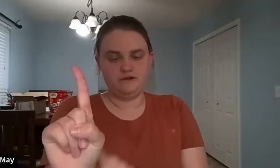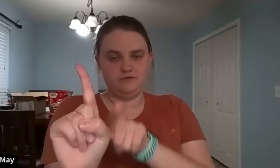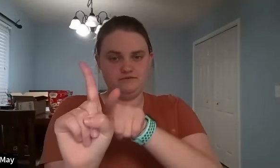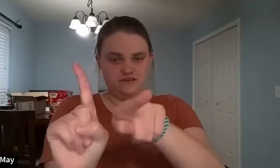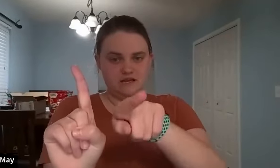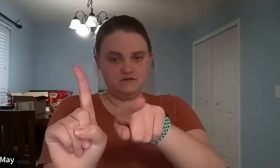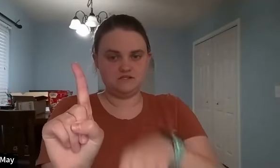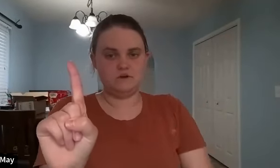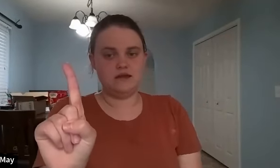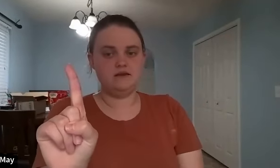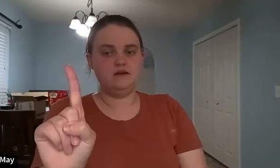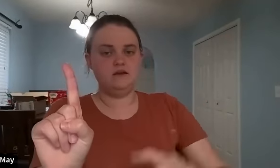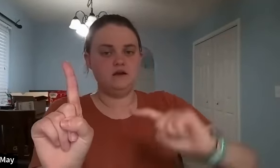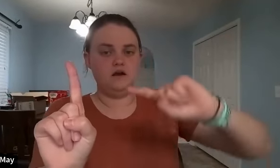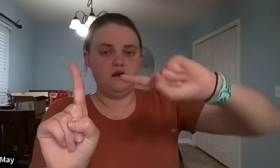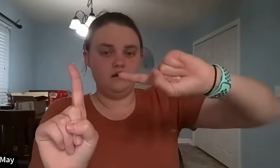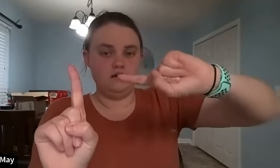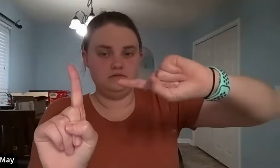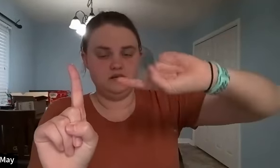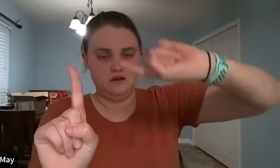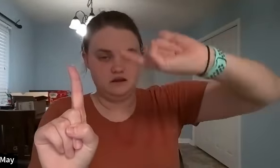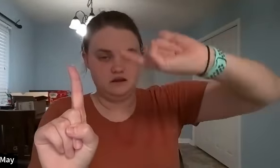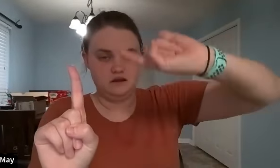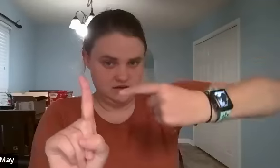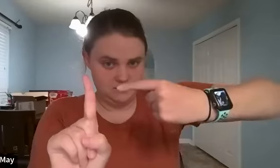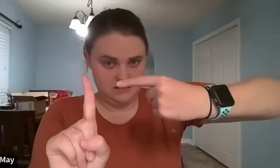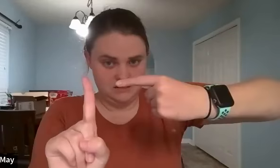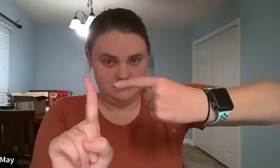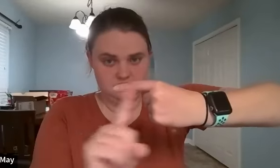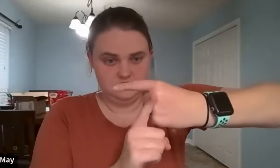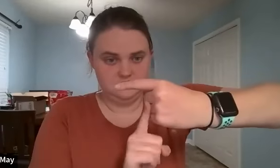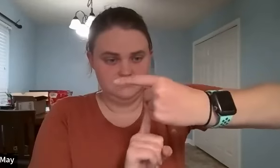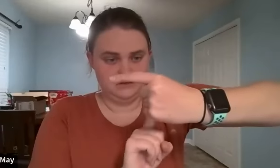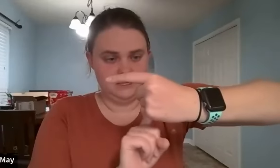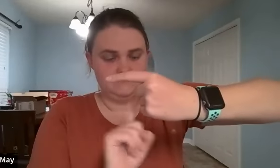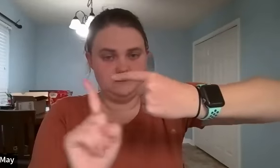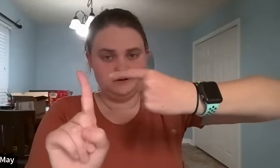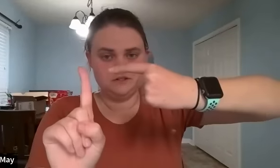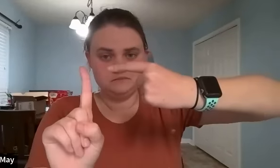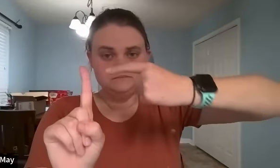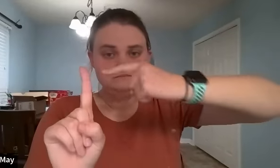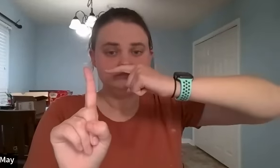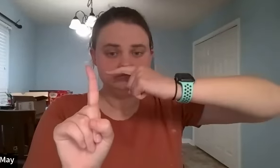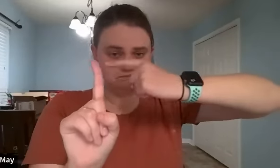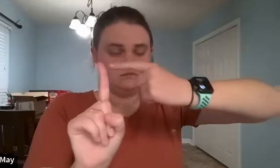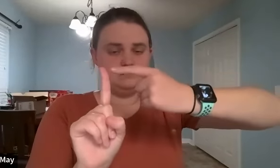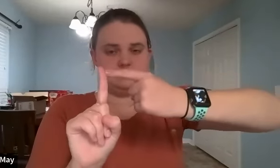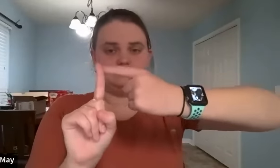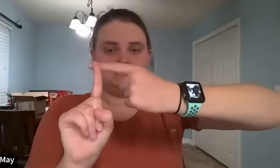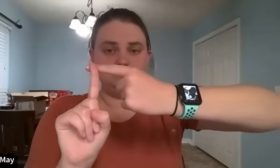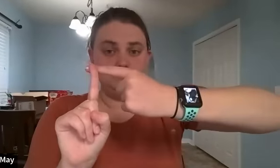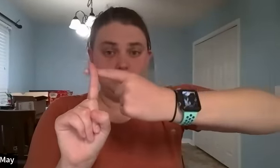finger facing out this way, our non-dominant hand looking at our fingers. Excuse me. You do